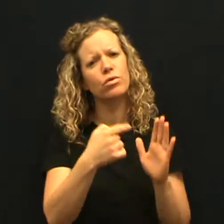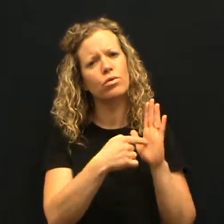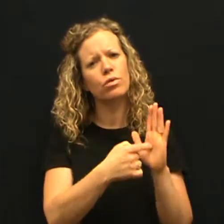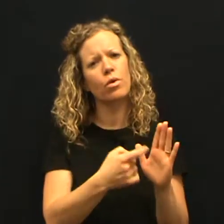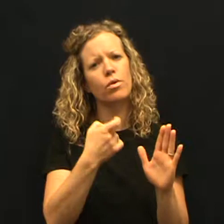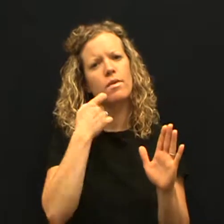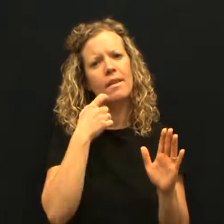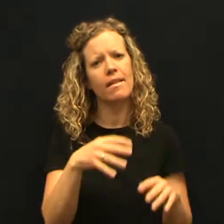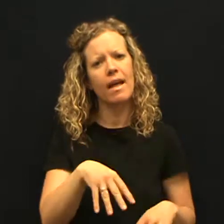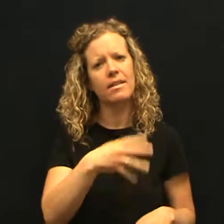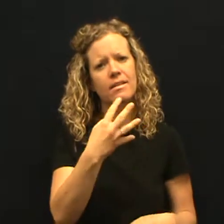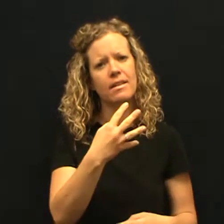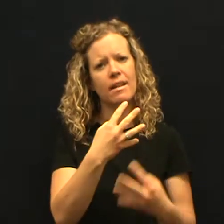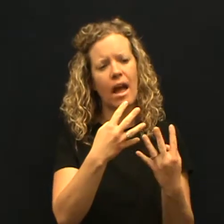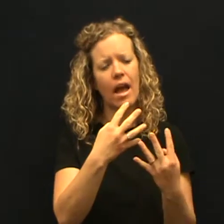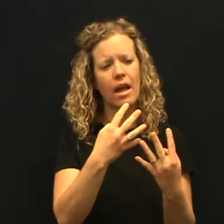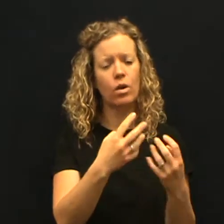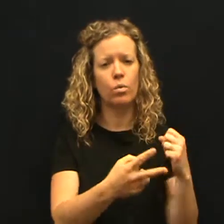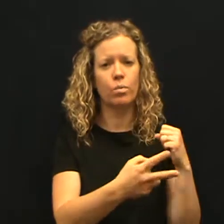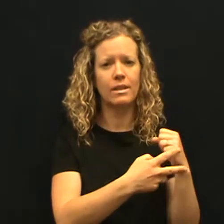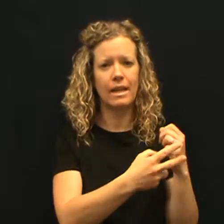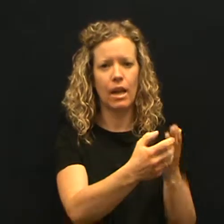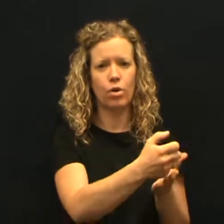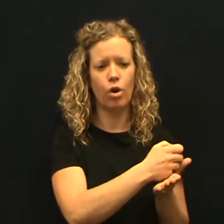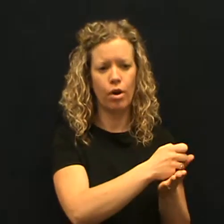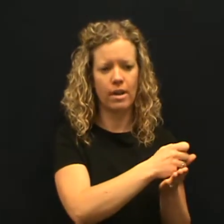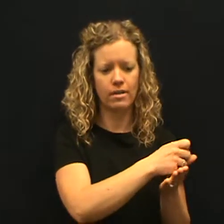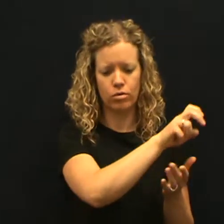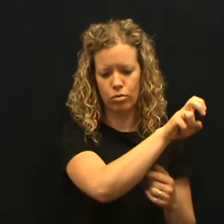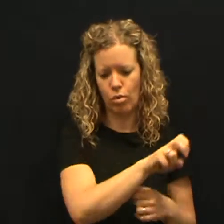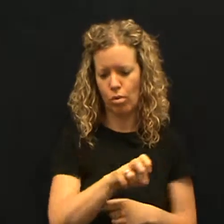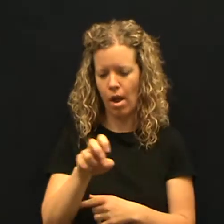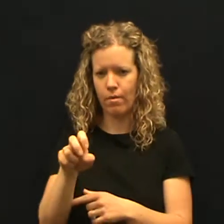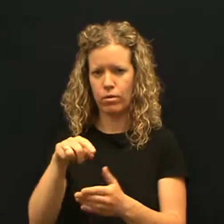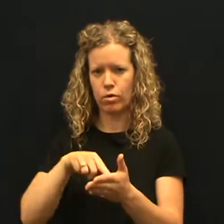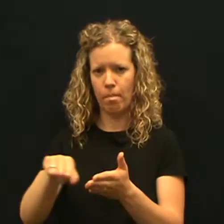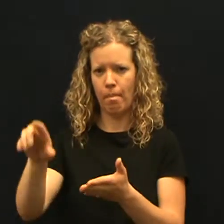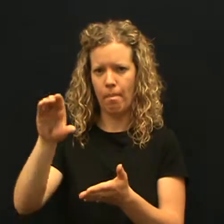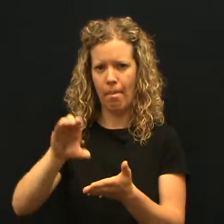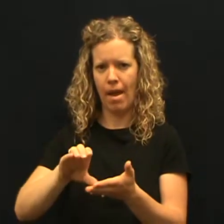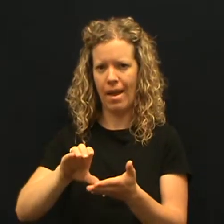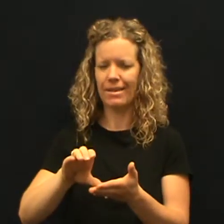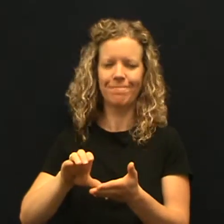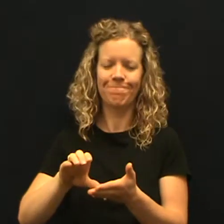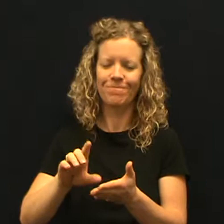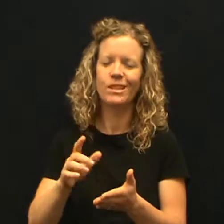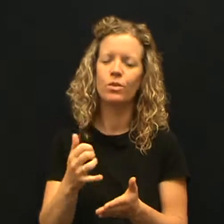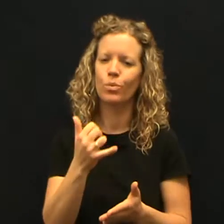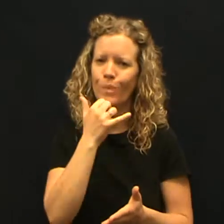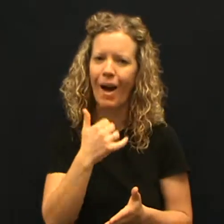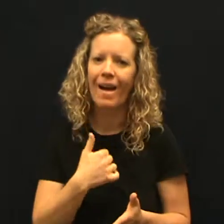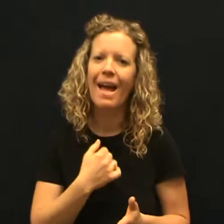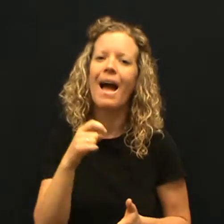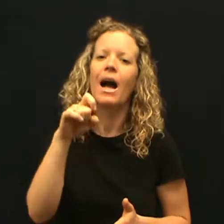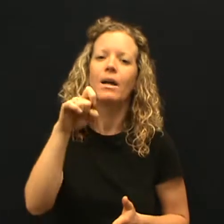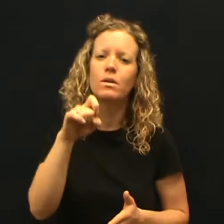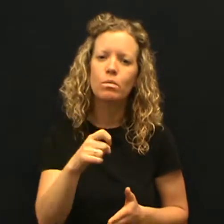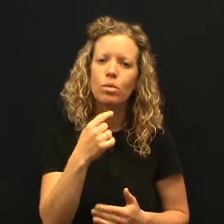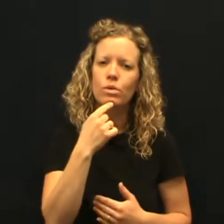from retained earnings to paid-in capital. I meant to say into the capital